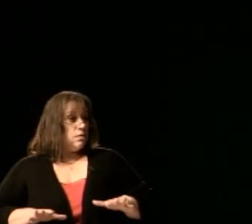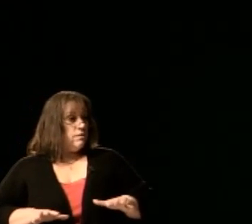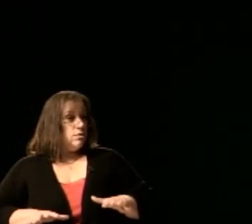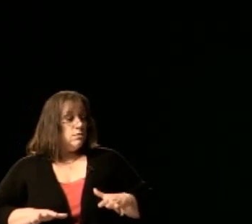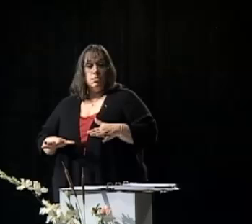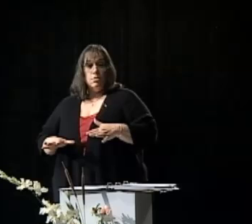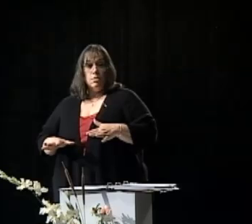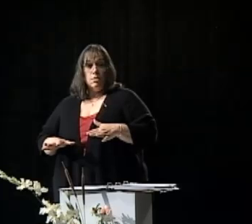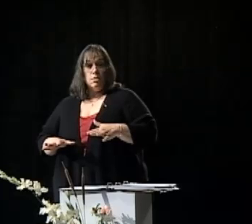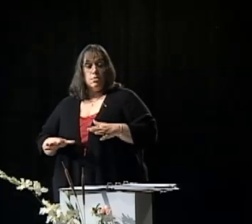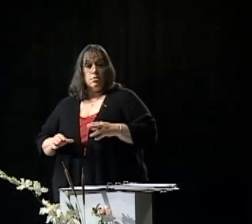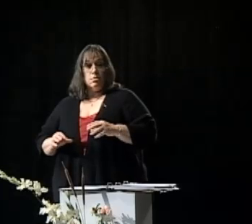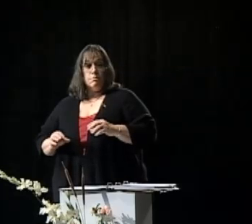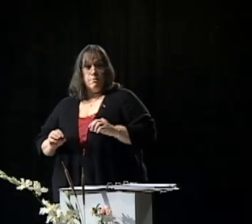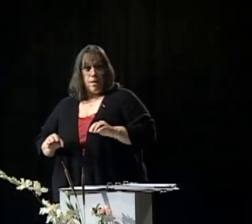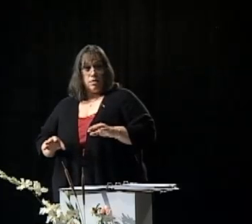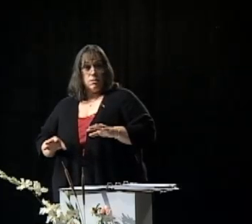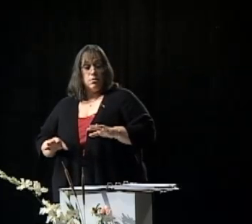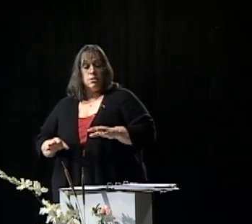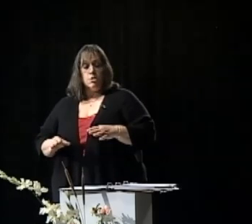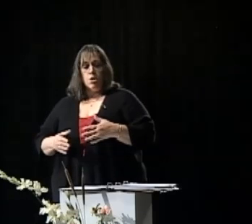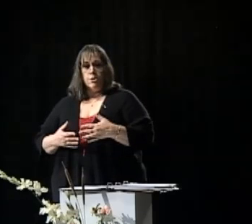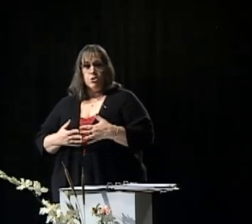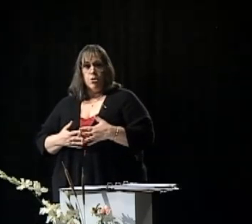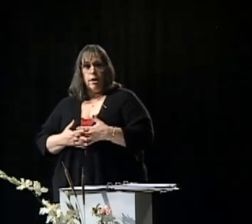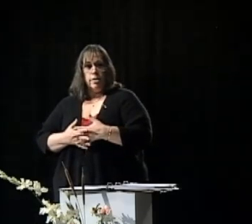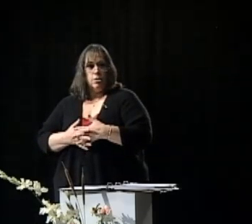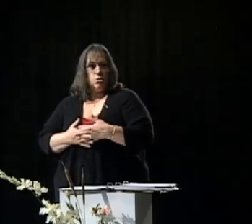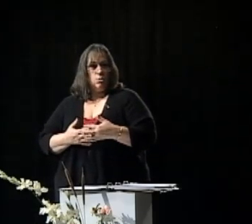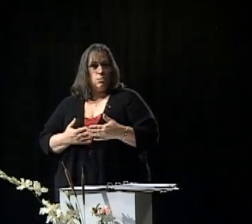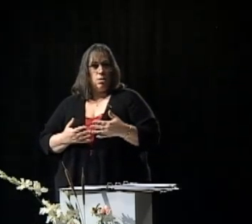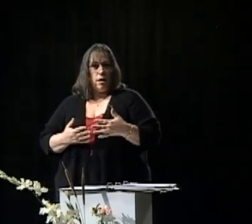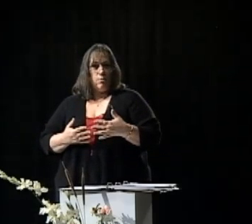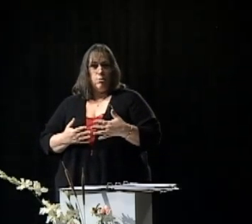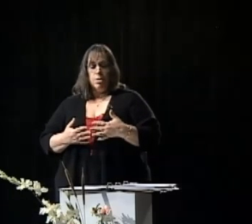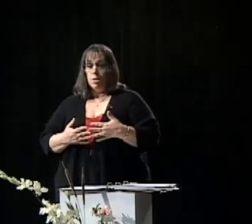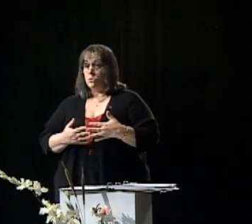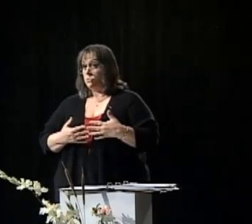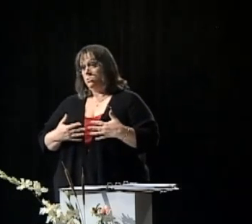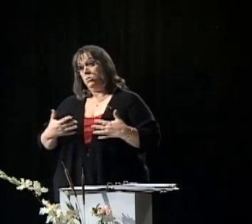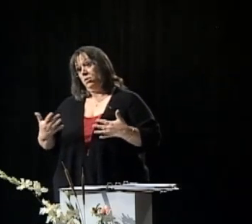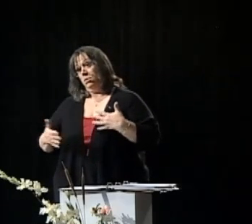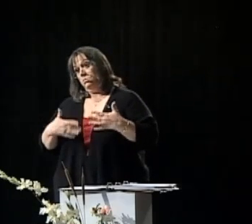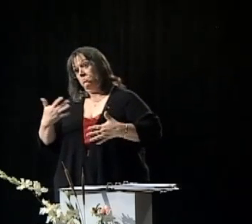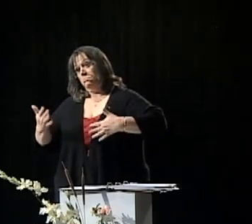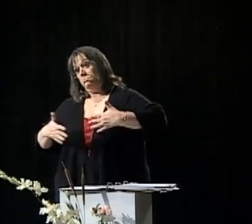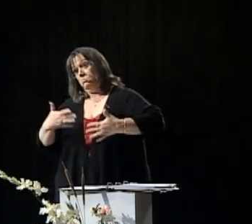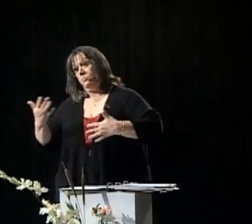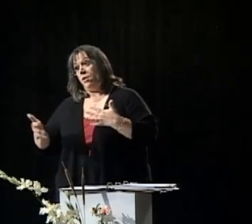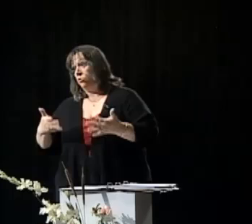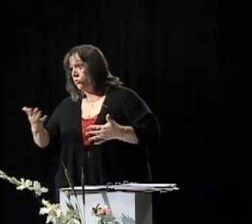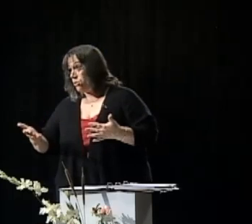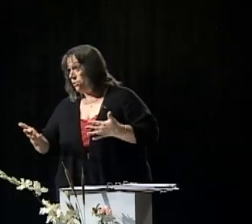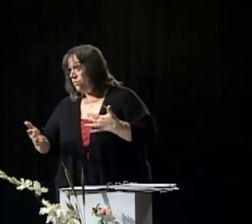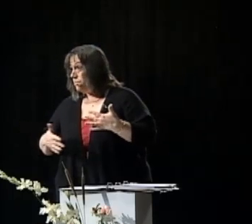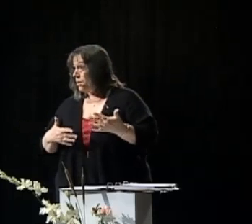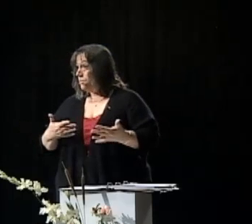level is best. It's not to try and get too elaborate because you're going to follow yourself up and